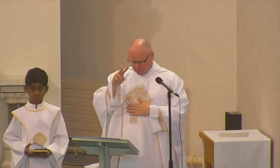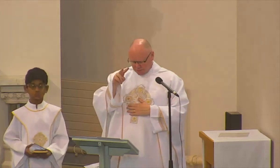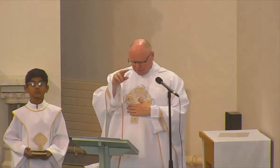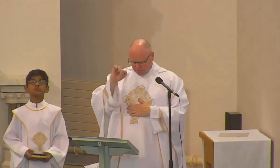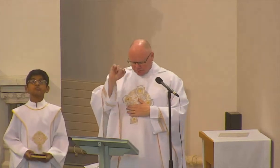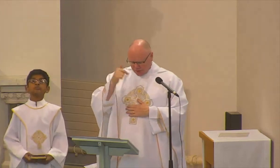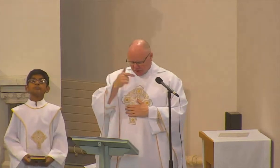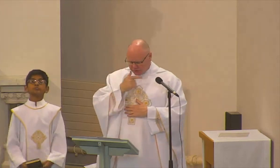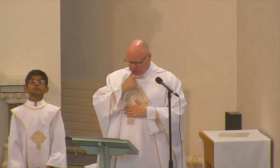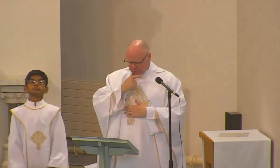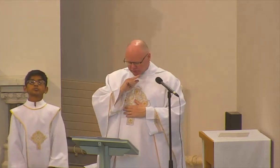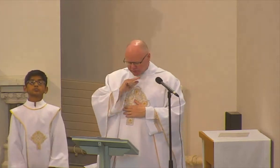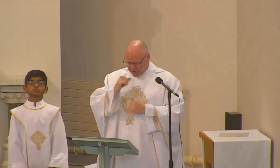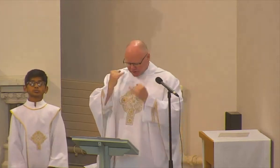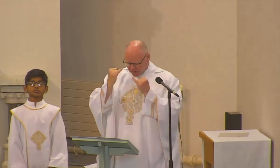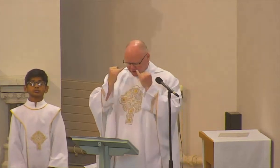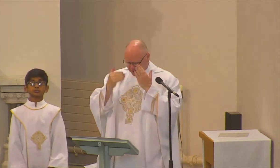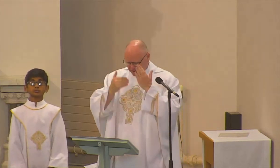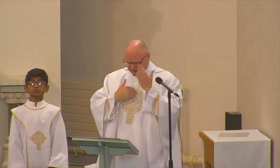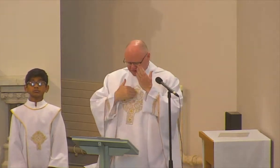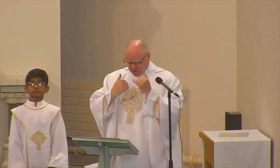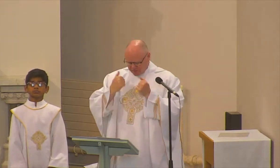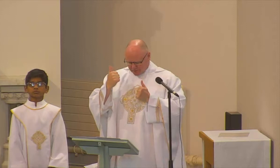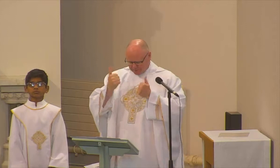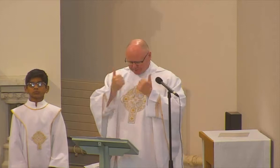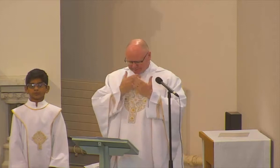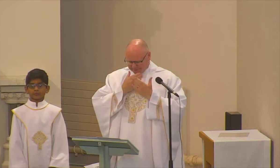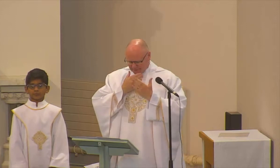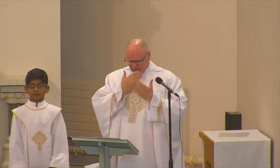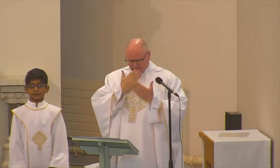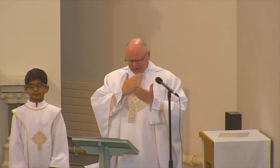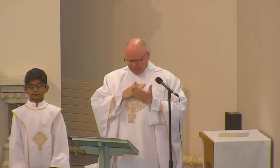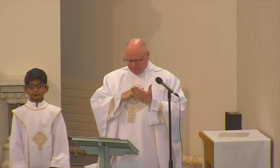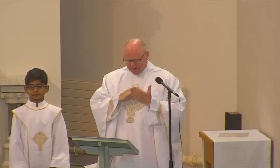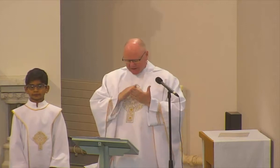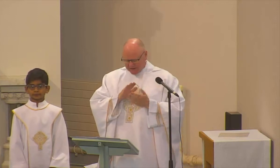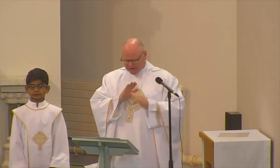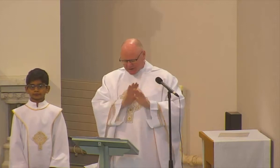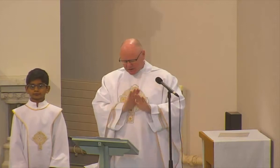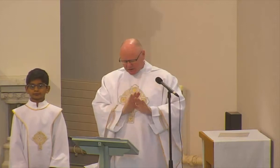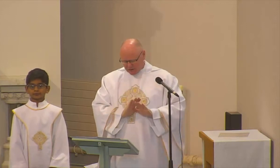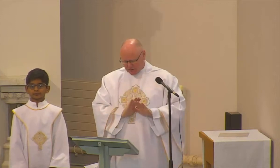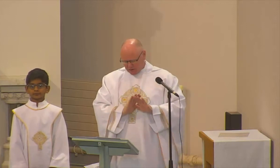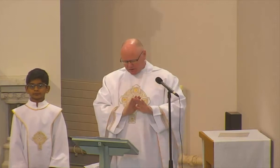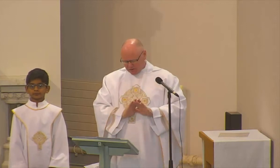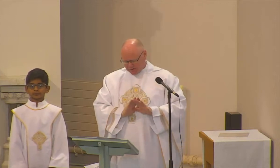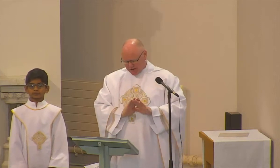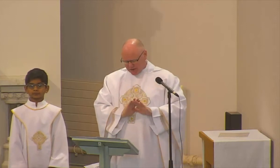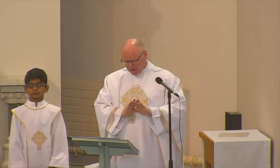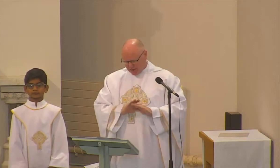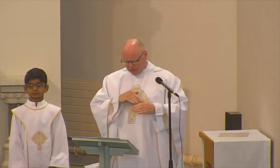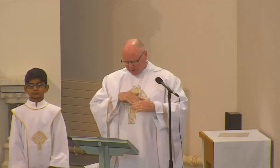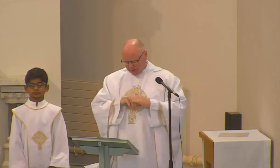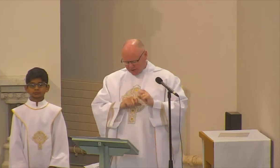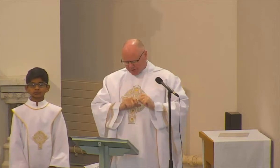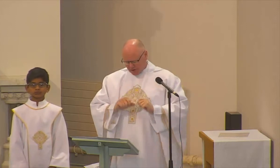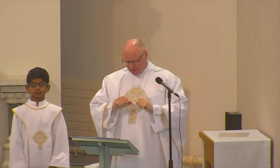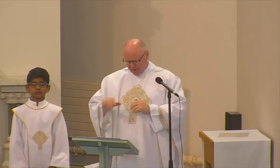Look upon your flock, kind shepherd, and be pleased to settle in eternal